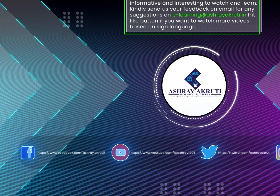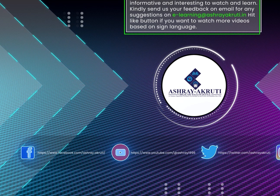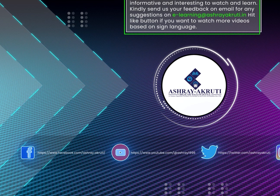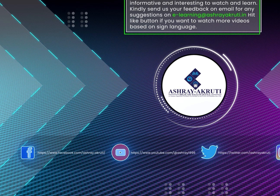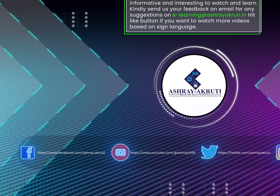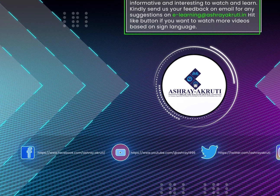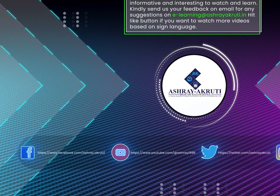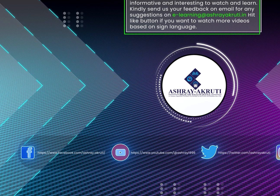Have The with